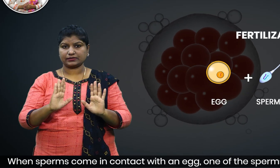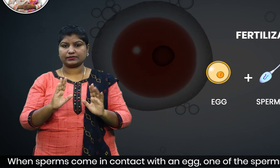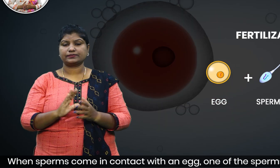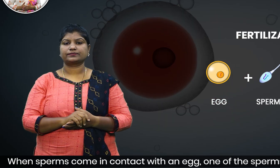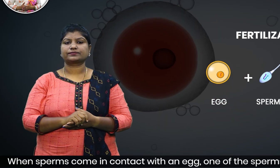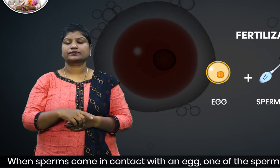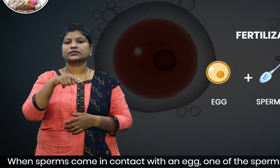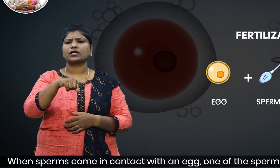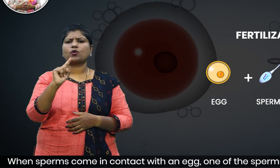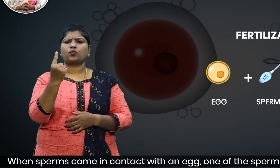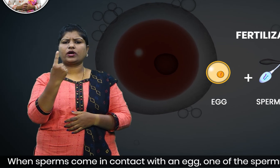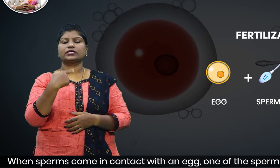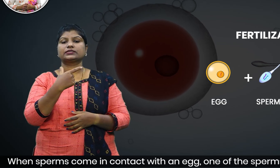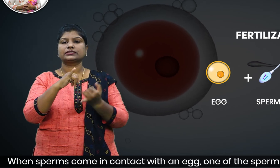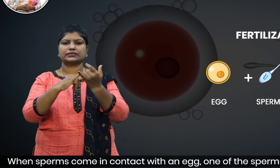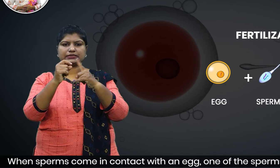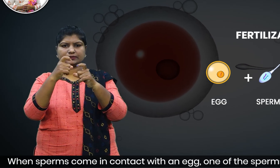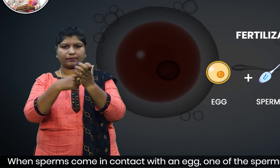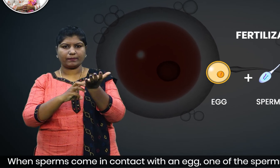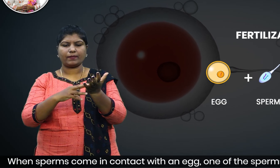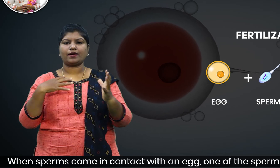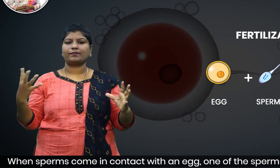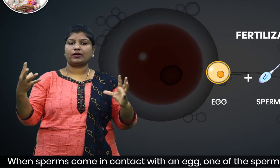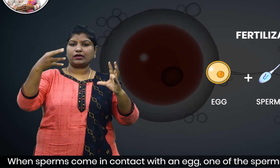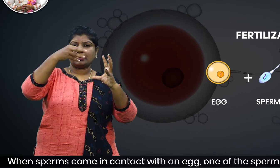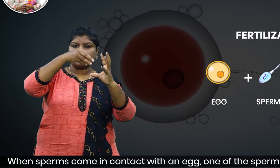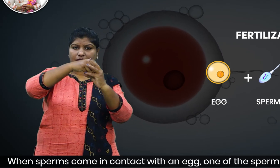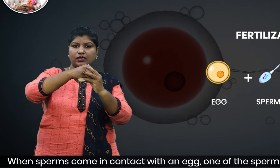one of the sperms may fuse with the egg.